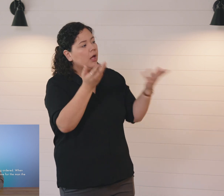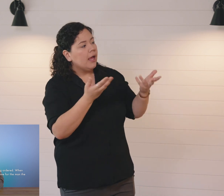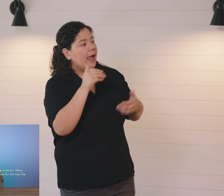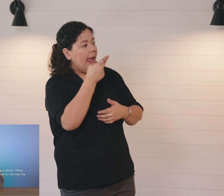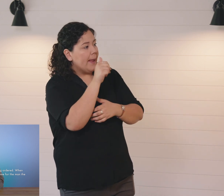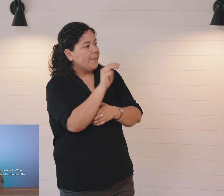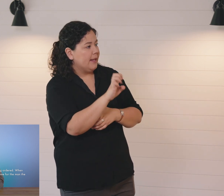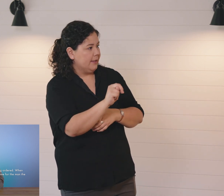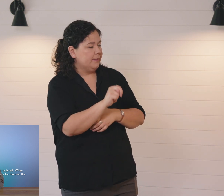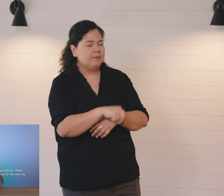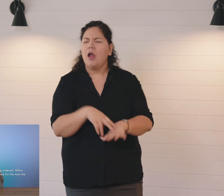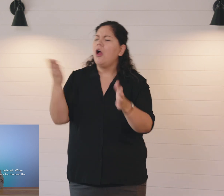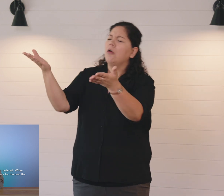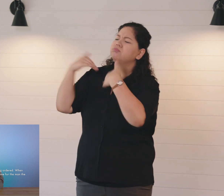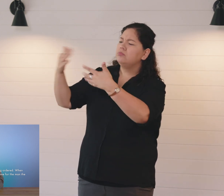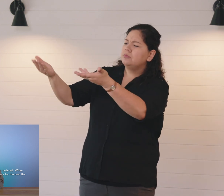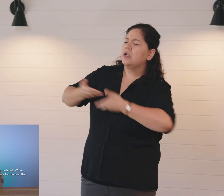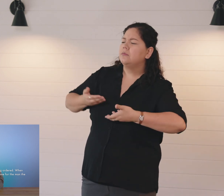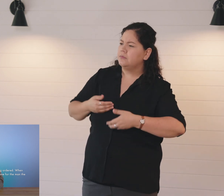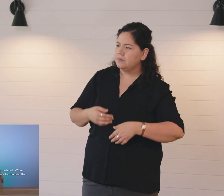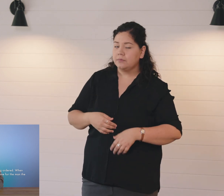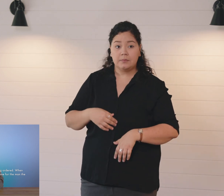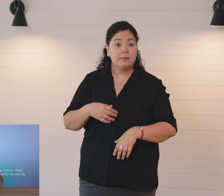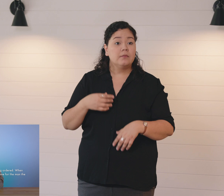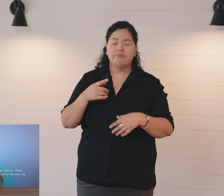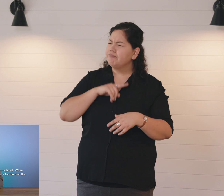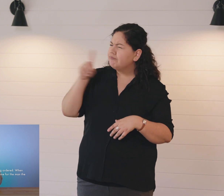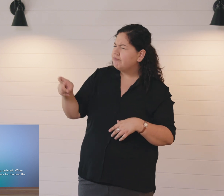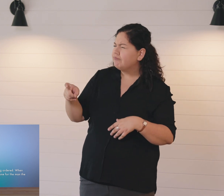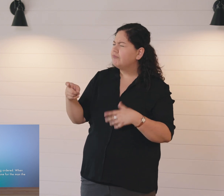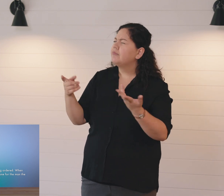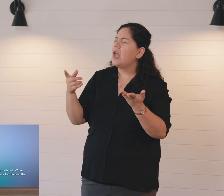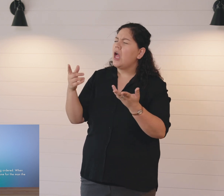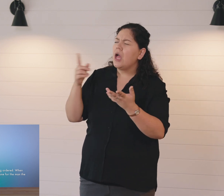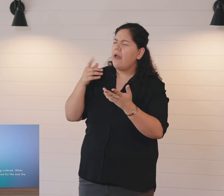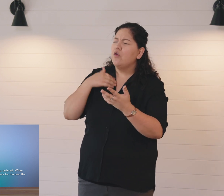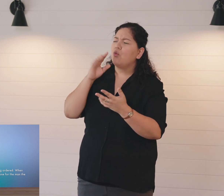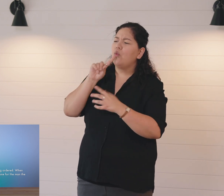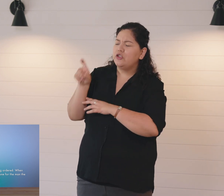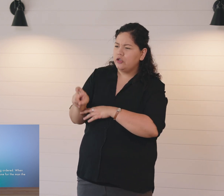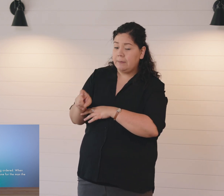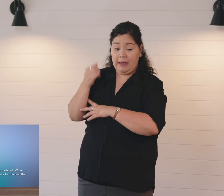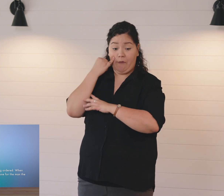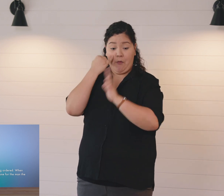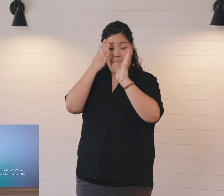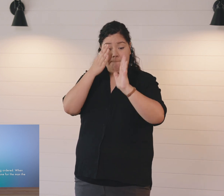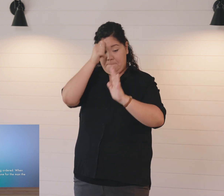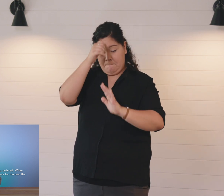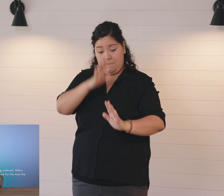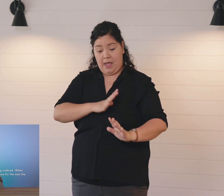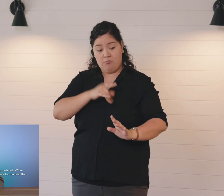court, bring him in," the king ordered. And when Haman entered, the king asked him, "What should be done, Haman, for the man the